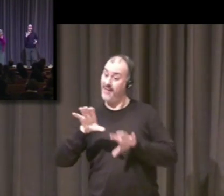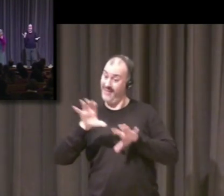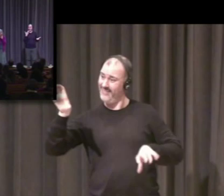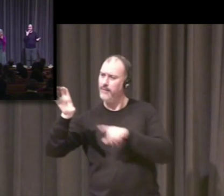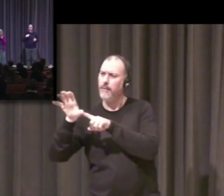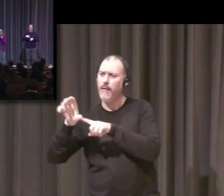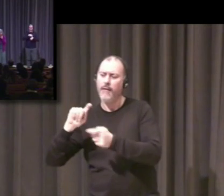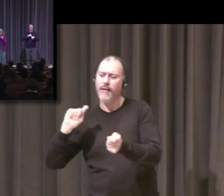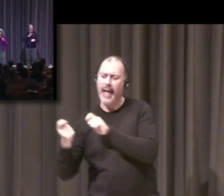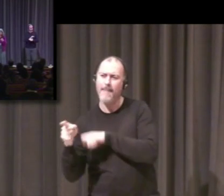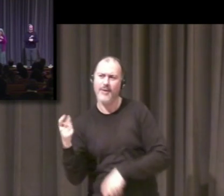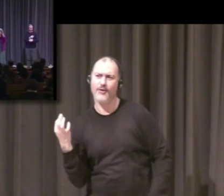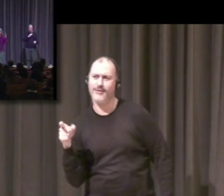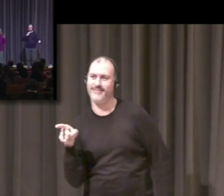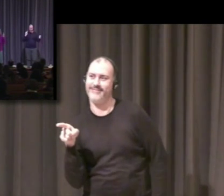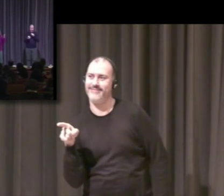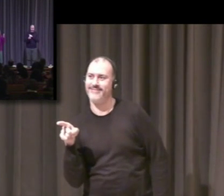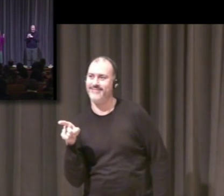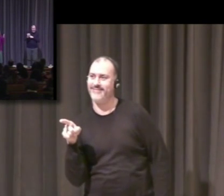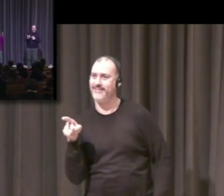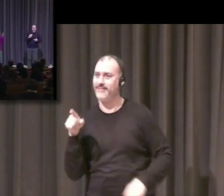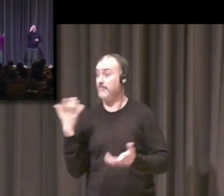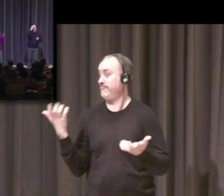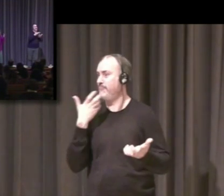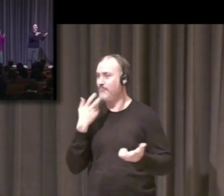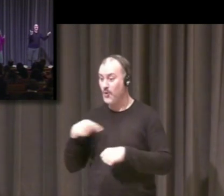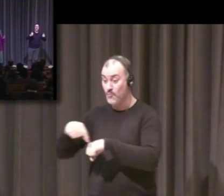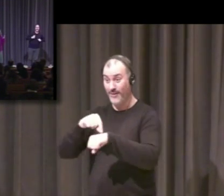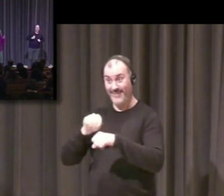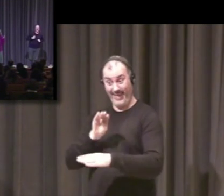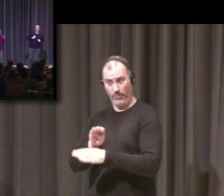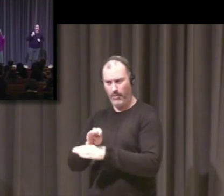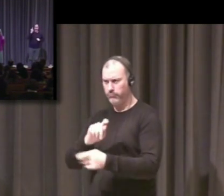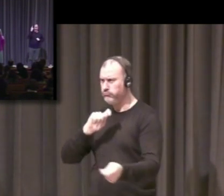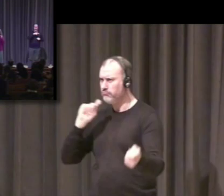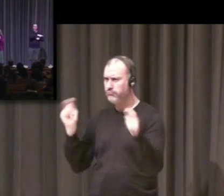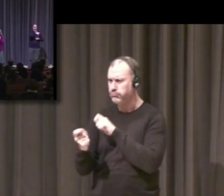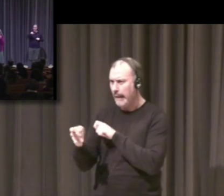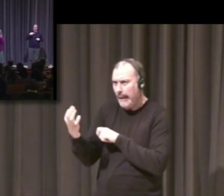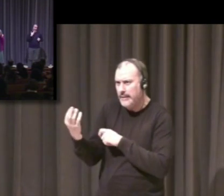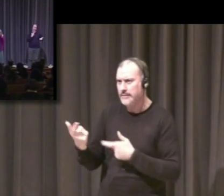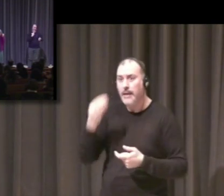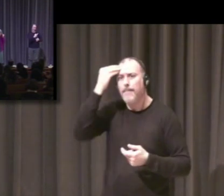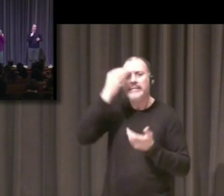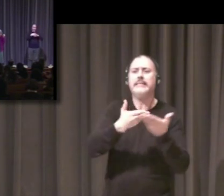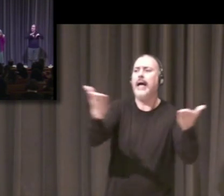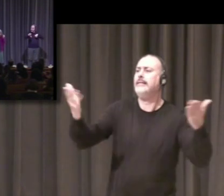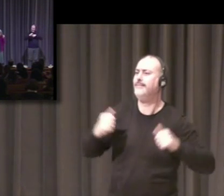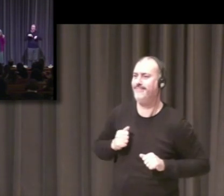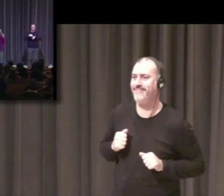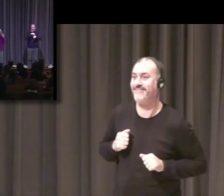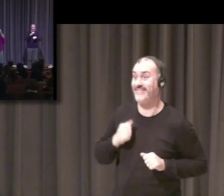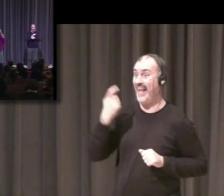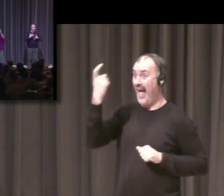would change in educational policy? When the teacher asks a question like that, the child has to start